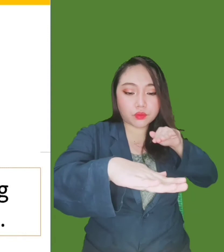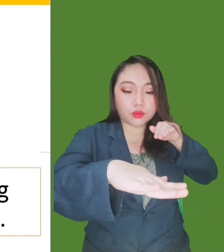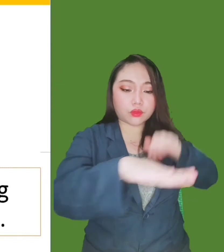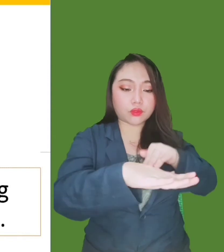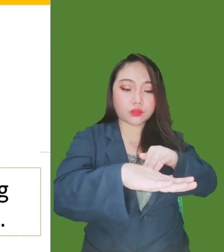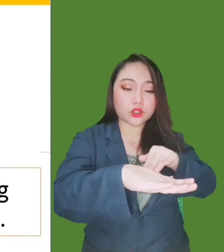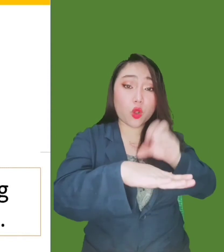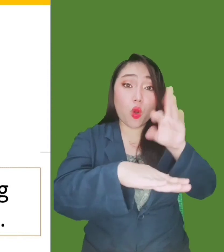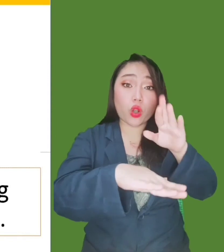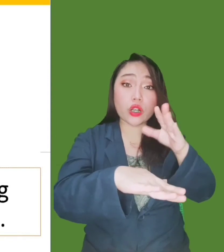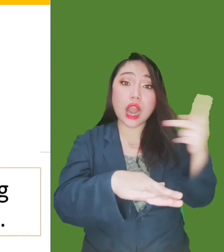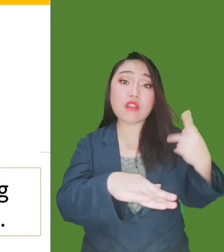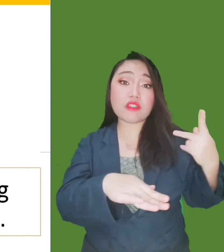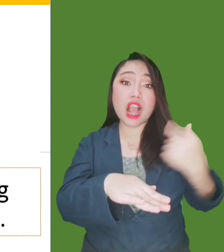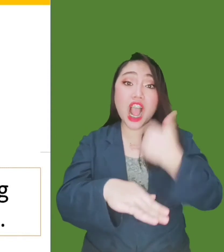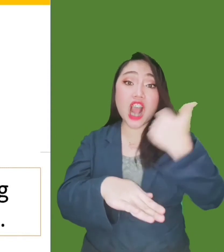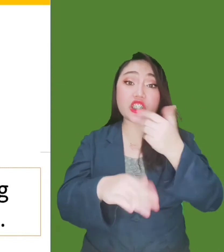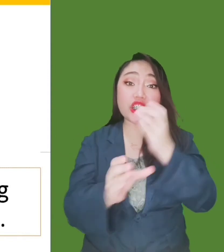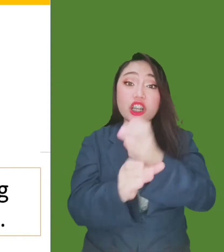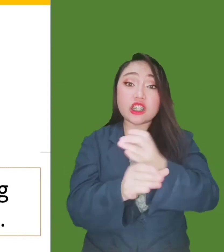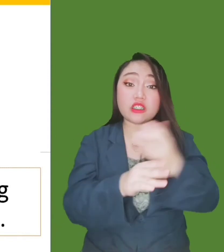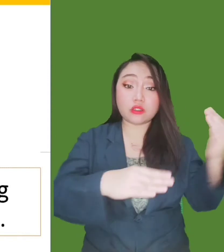a stone or a hump